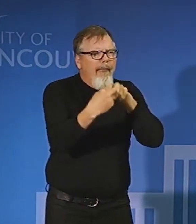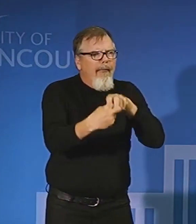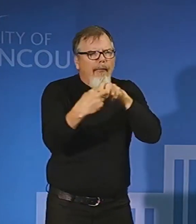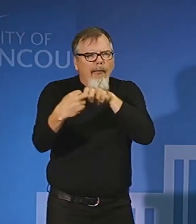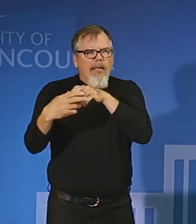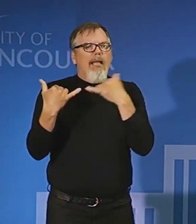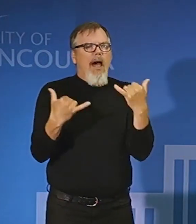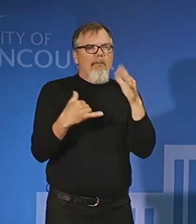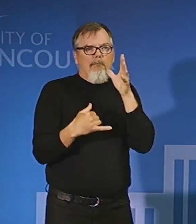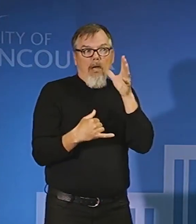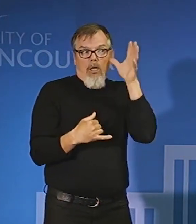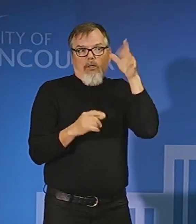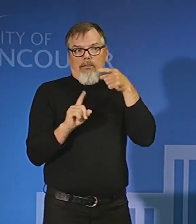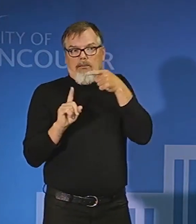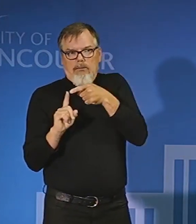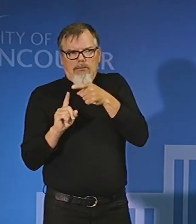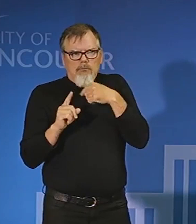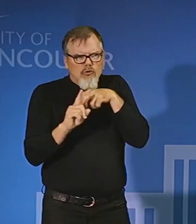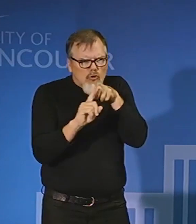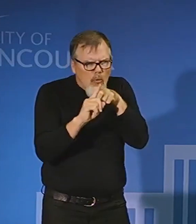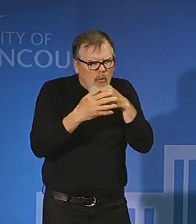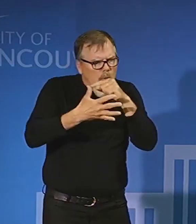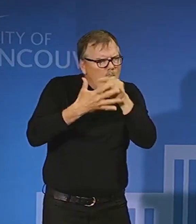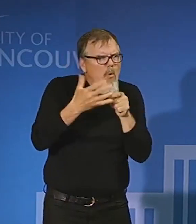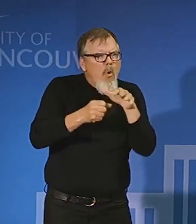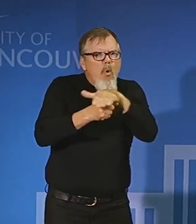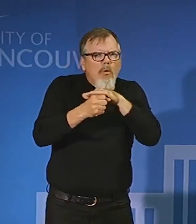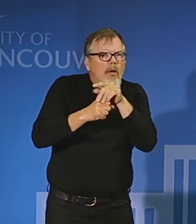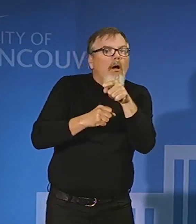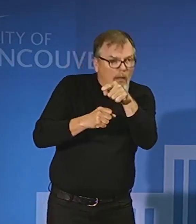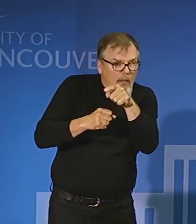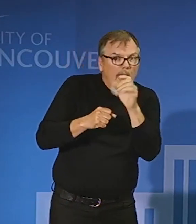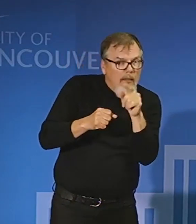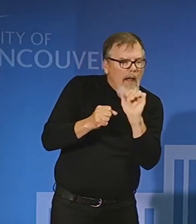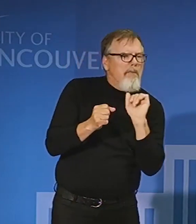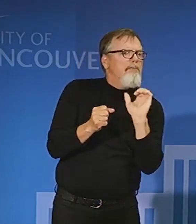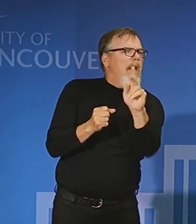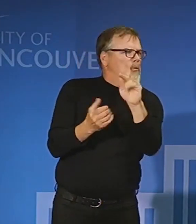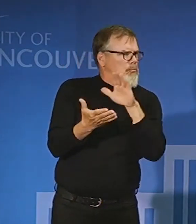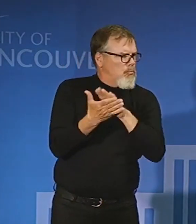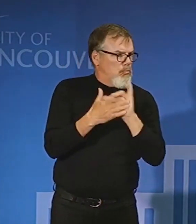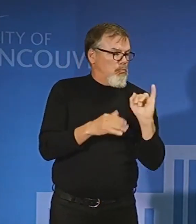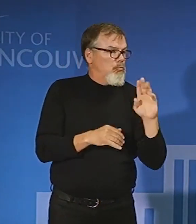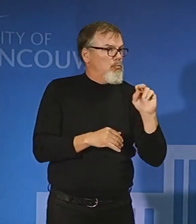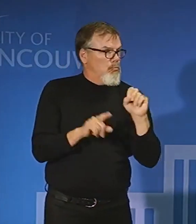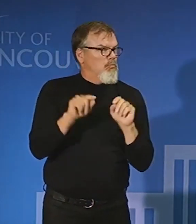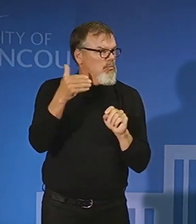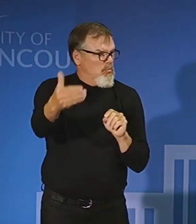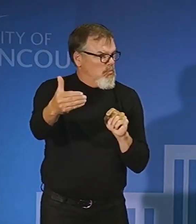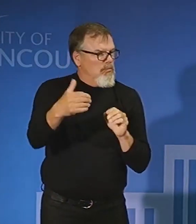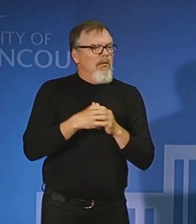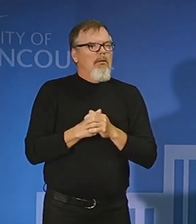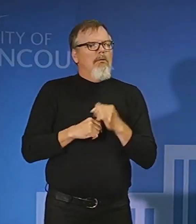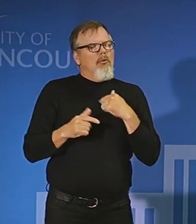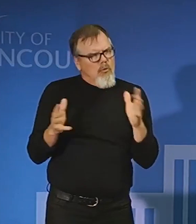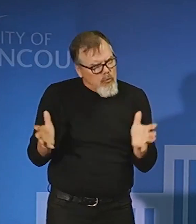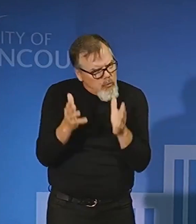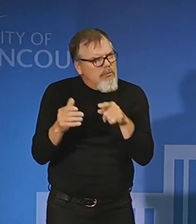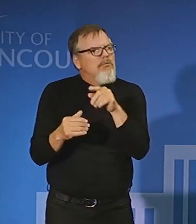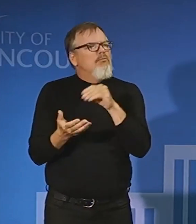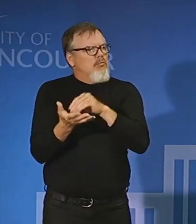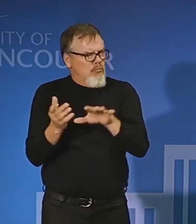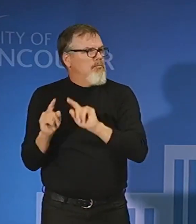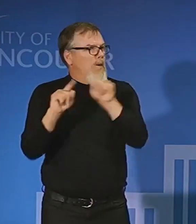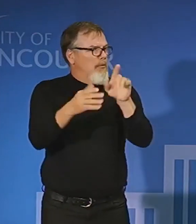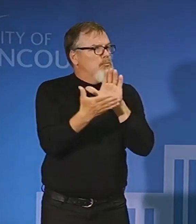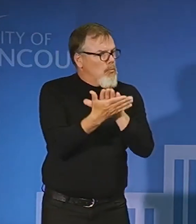and you can check with your local school district, of having your child return to school in June. We actually would encourage parents to do that because we don't want to wait till September